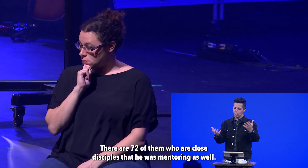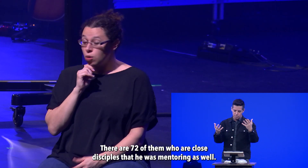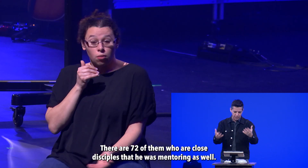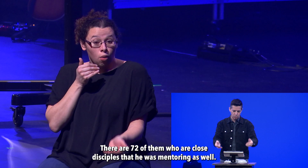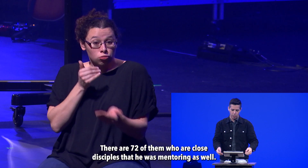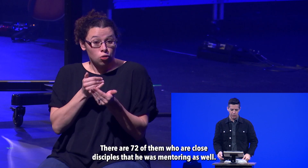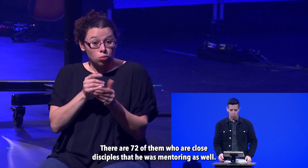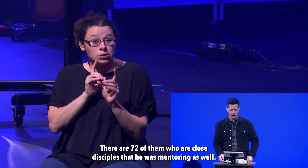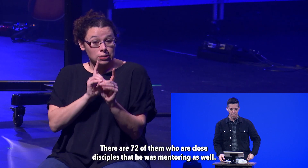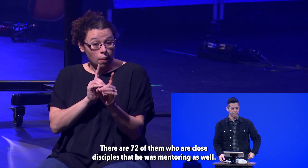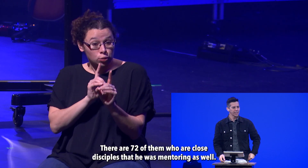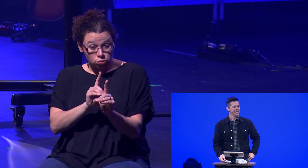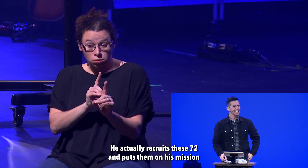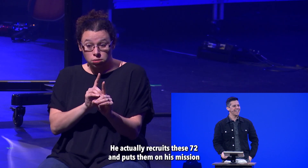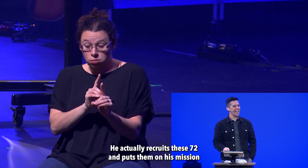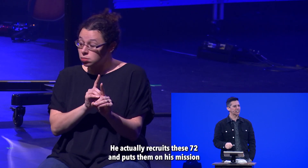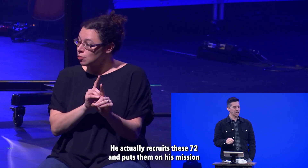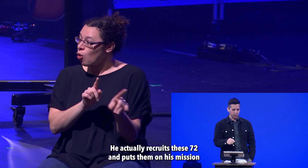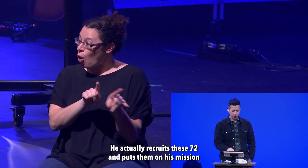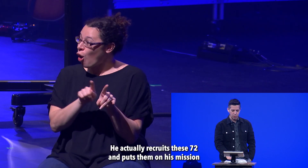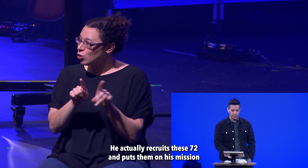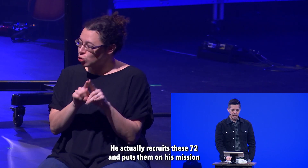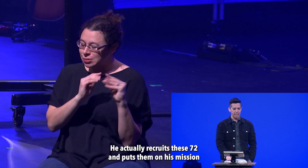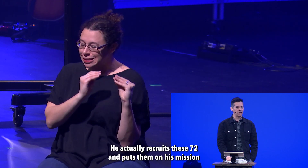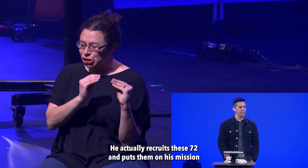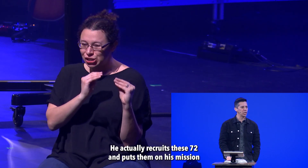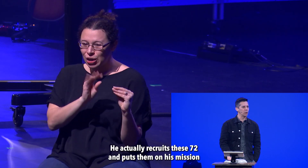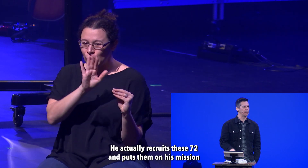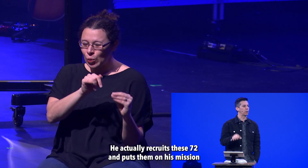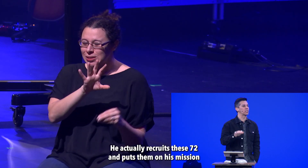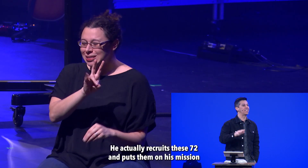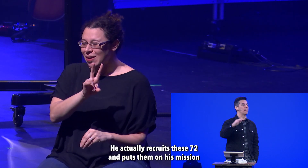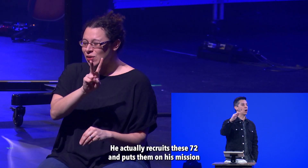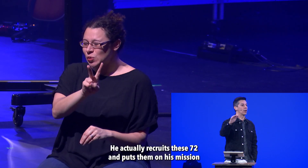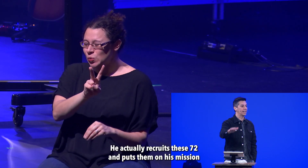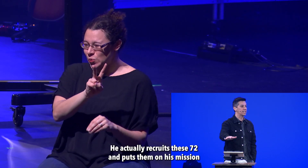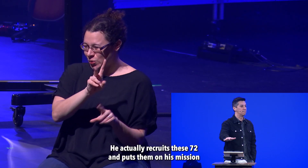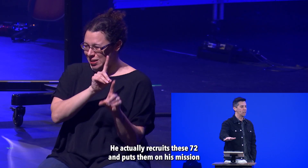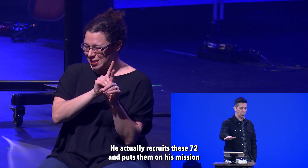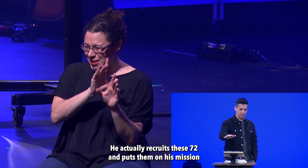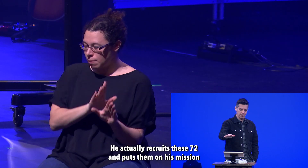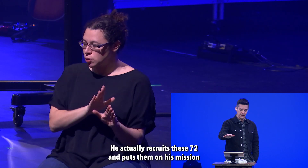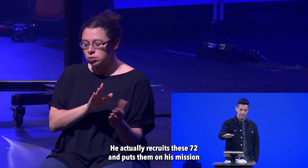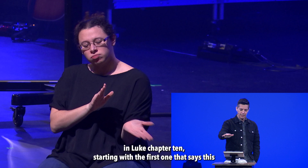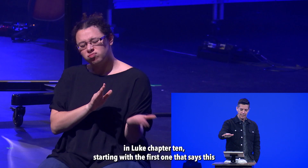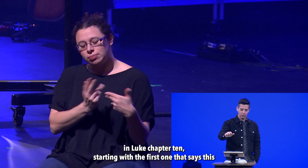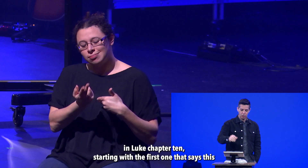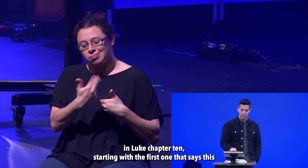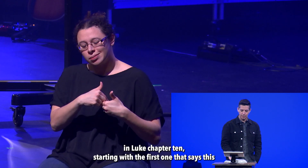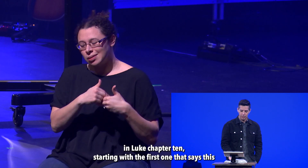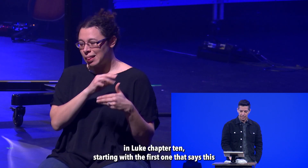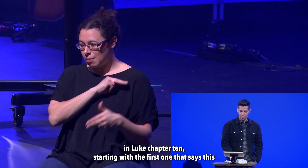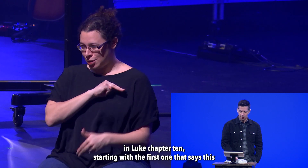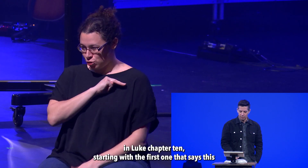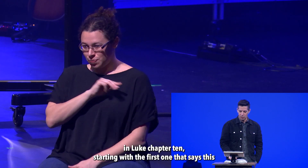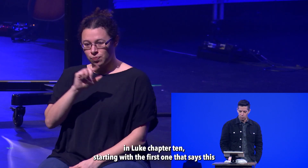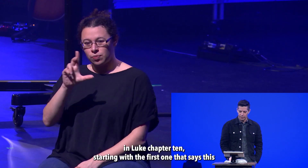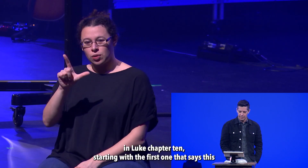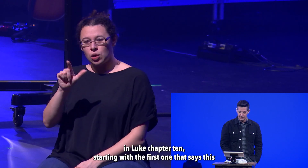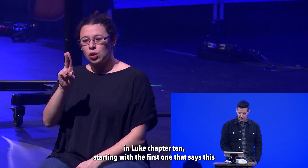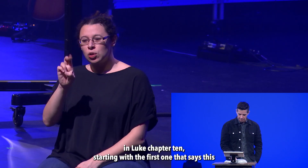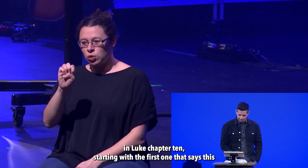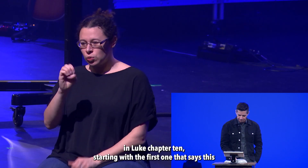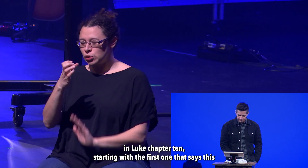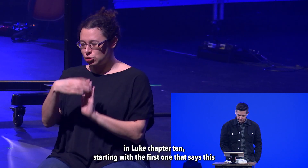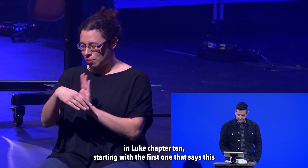disciples that he was mentoring as well. He actually recruits these 72 and puts them on his mission. In Luke chapter 10, starting with verse